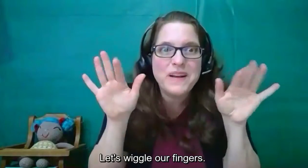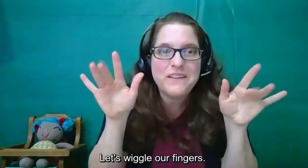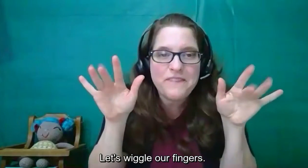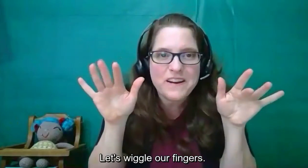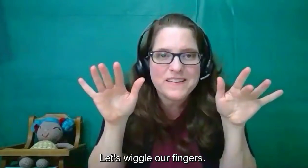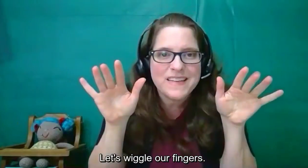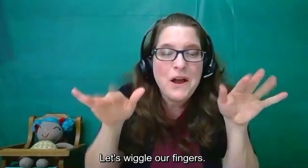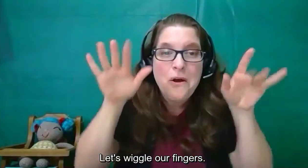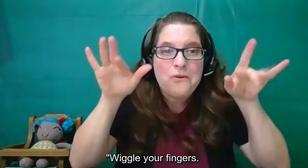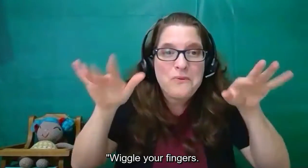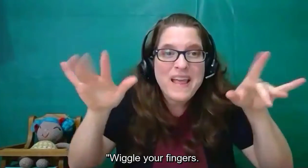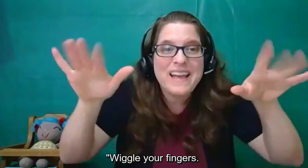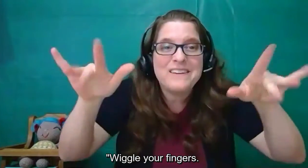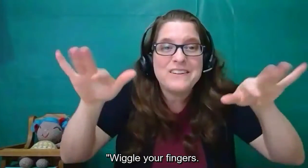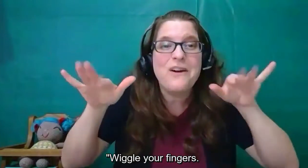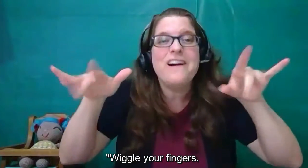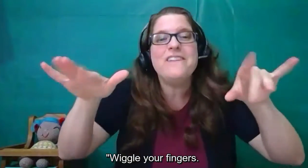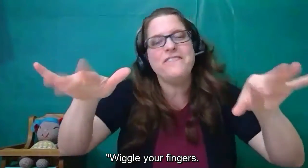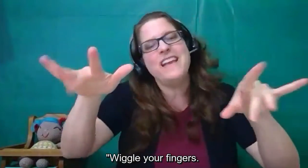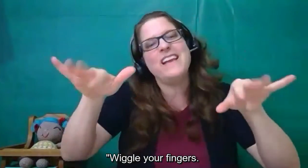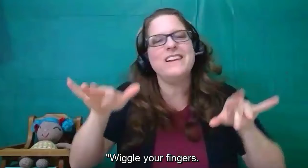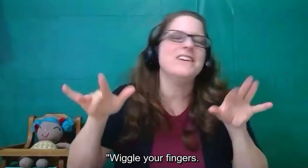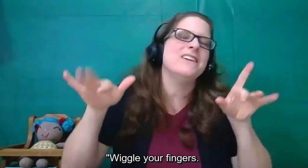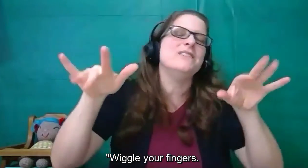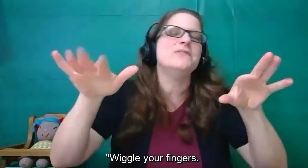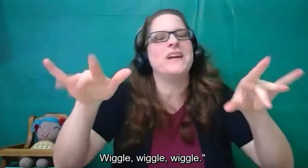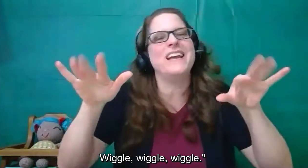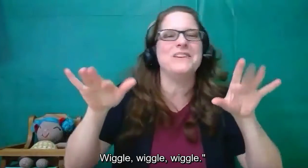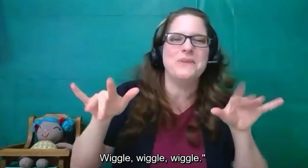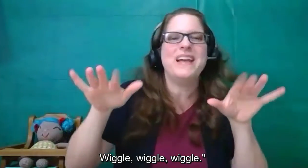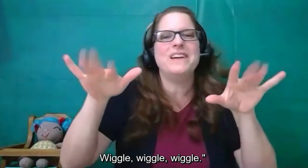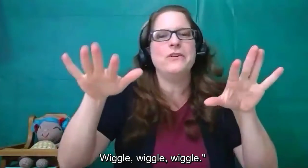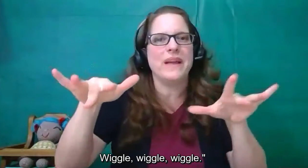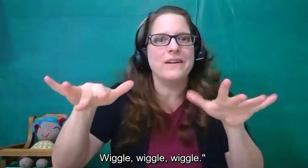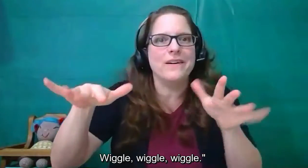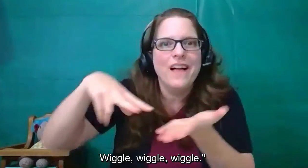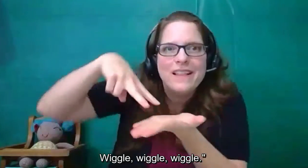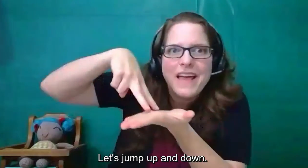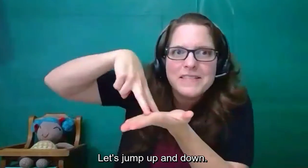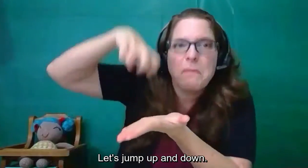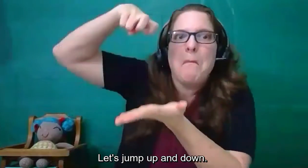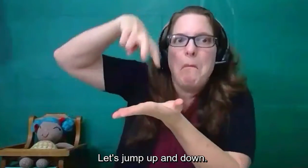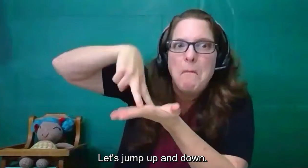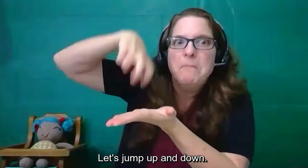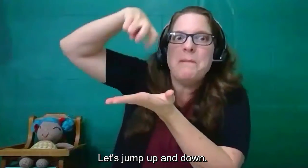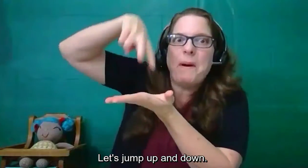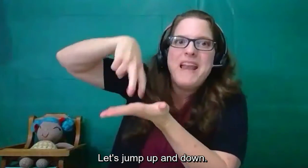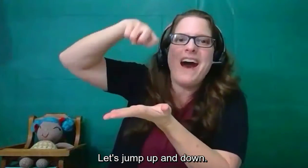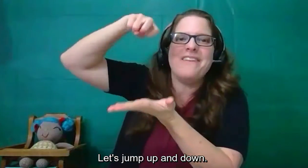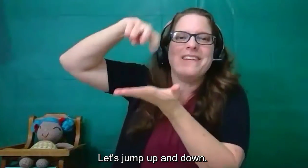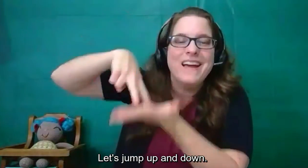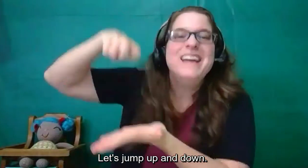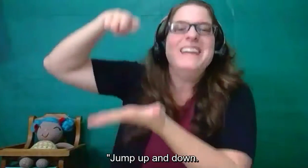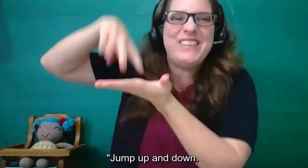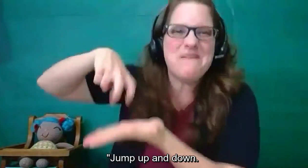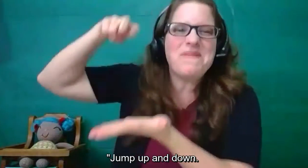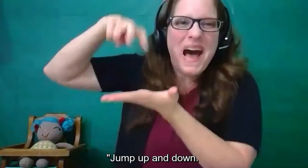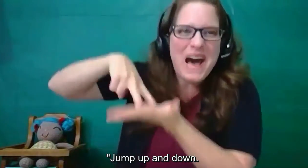our fingers. Wiggle your fingers. Wiggle, wiggle, wiggle. Let's jump up and down. Jump up